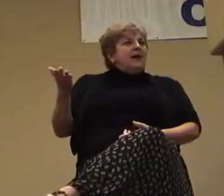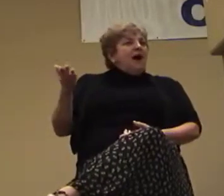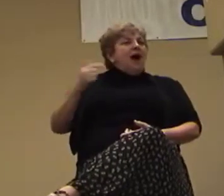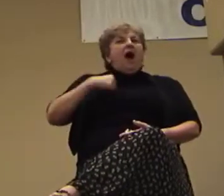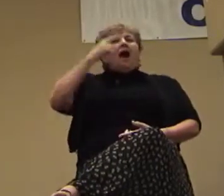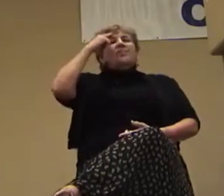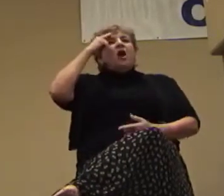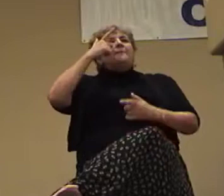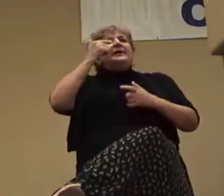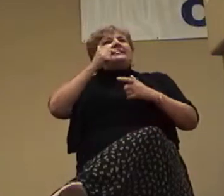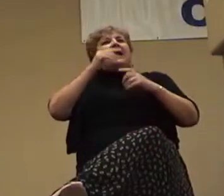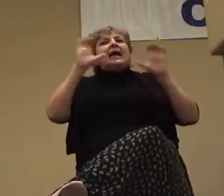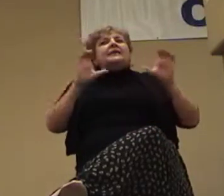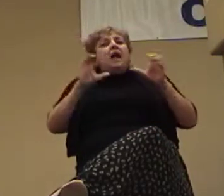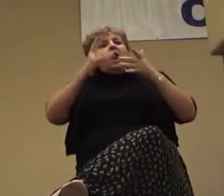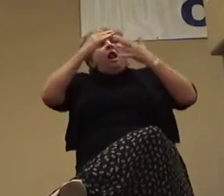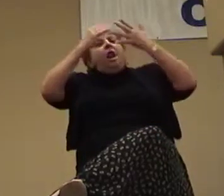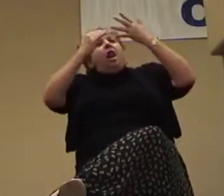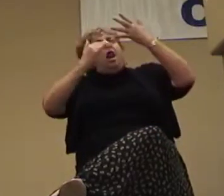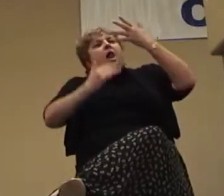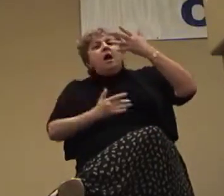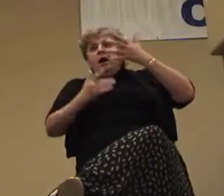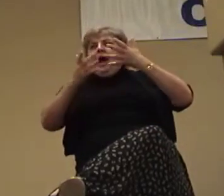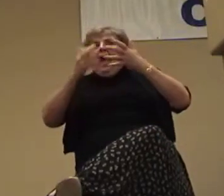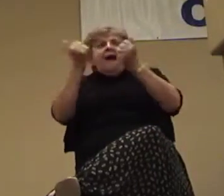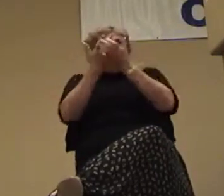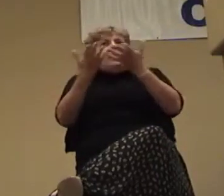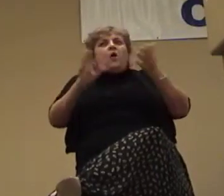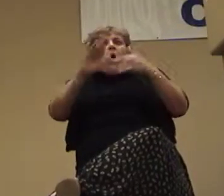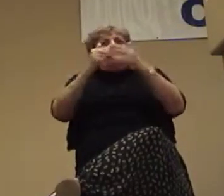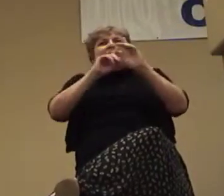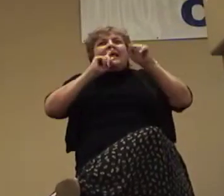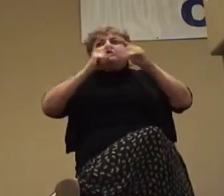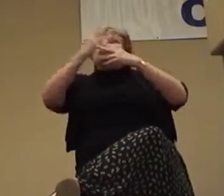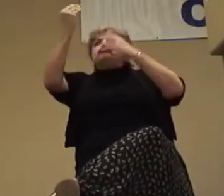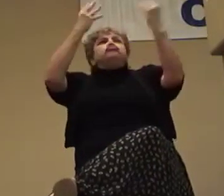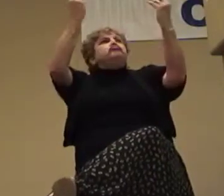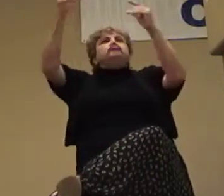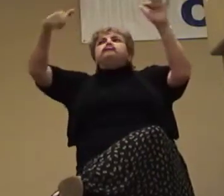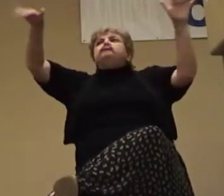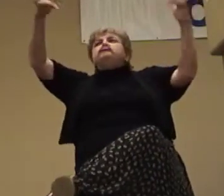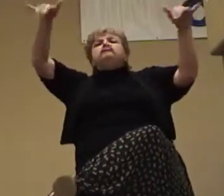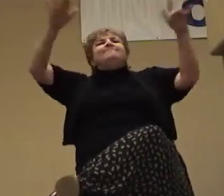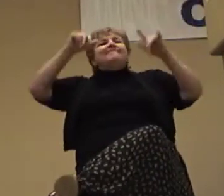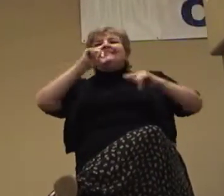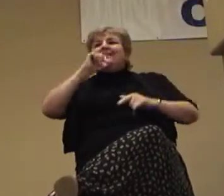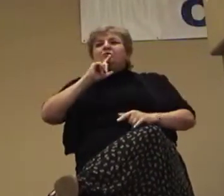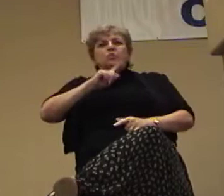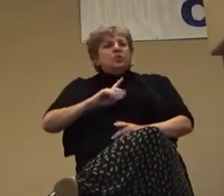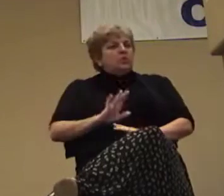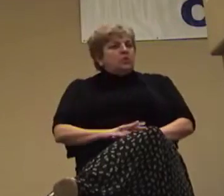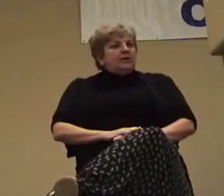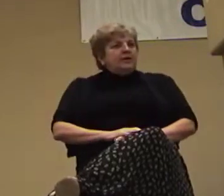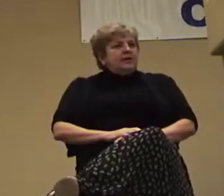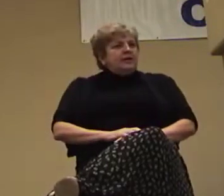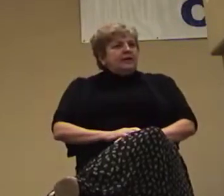had done all those things before I came to you, this is all I could hope for. That's not true. In step 3, it says we